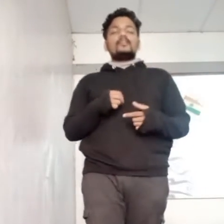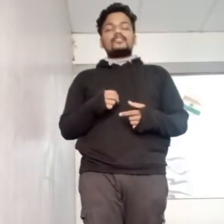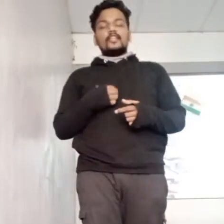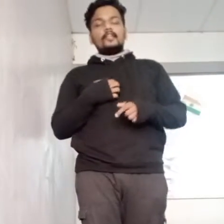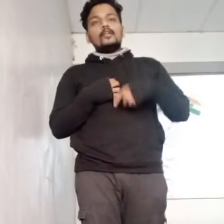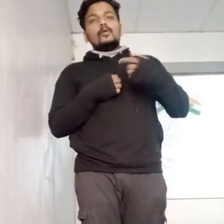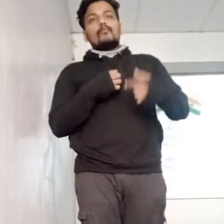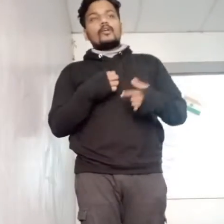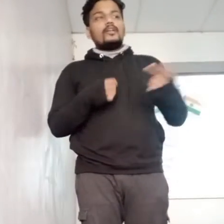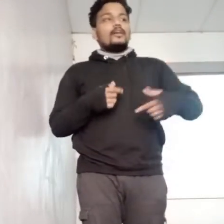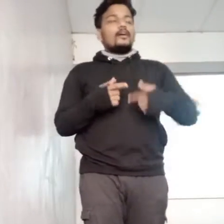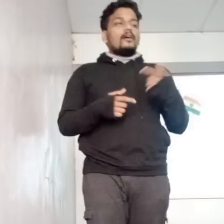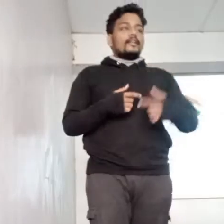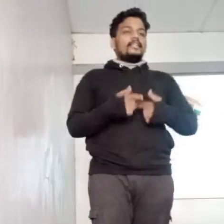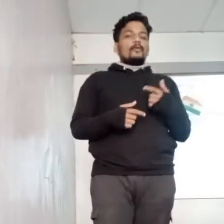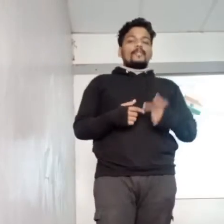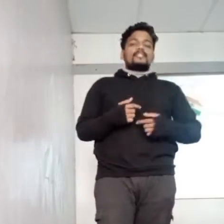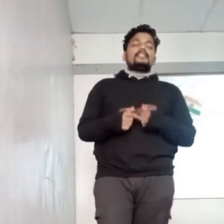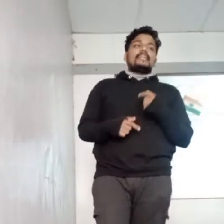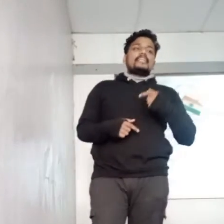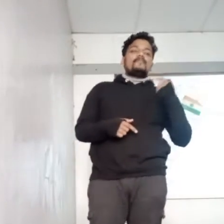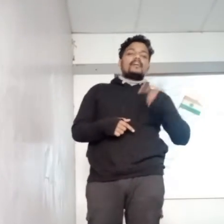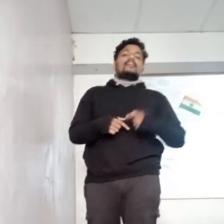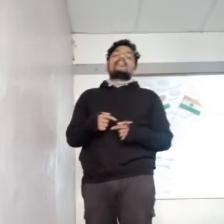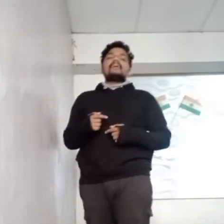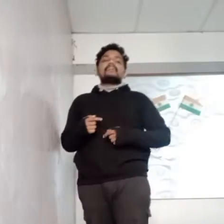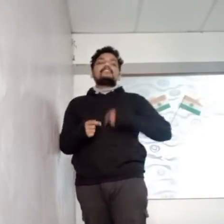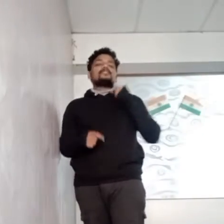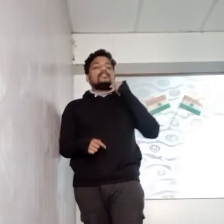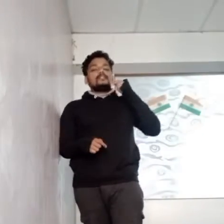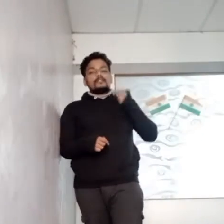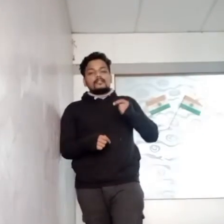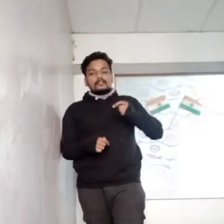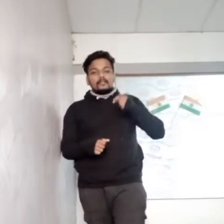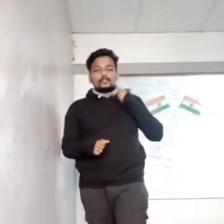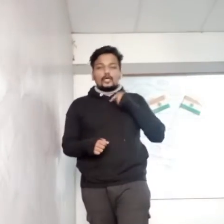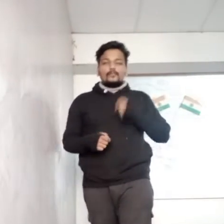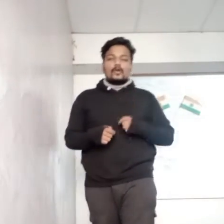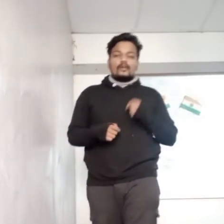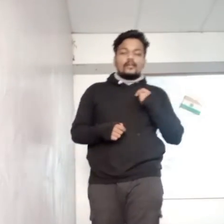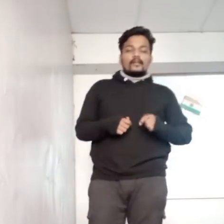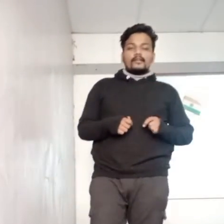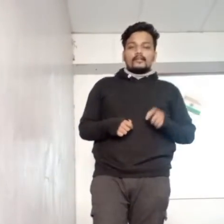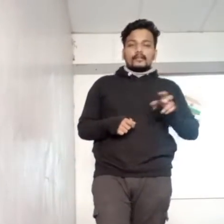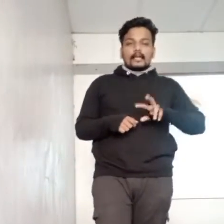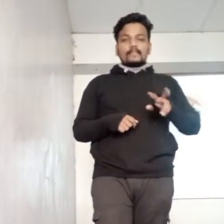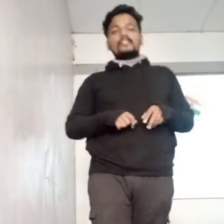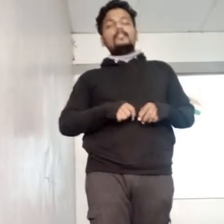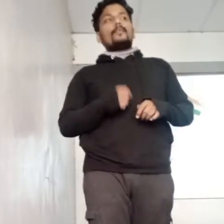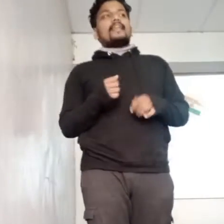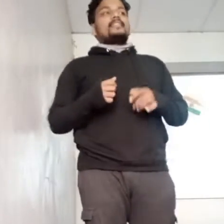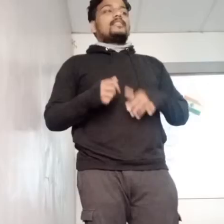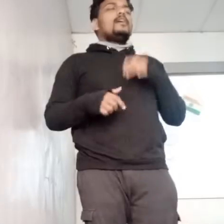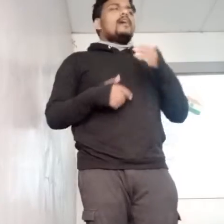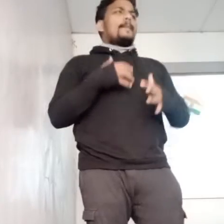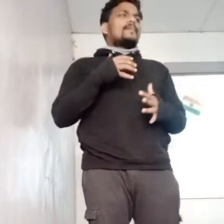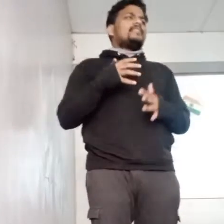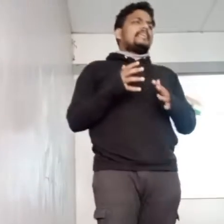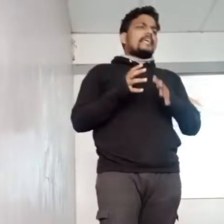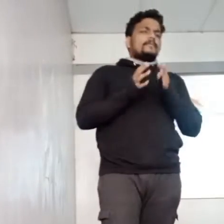thread for a running operation. That time we are write as a job dot run and within the parenthesis. After that time